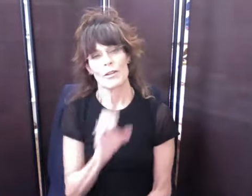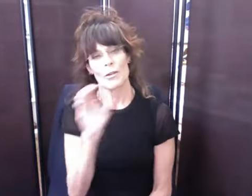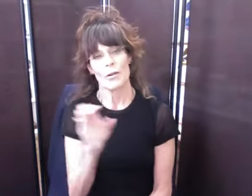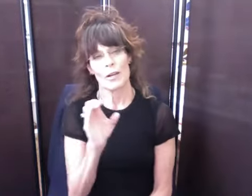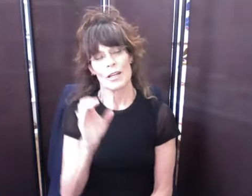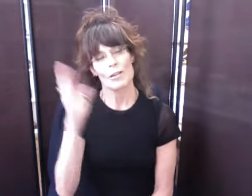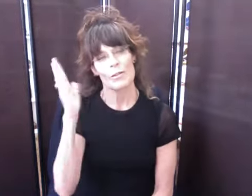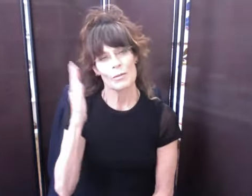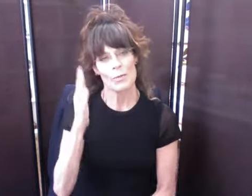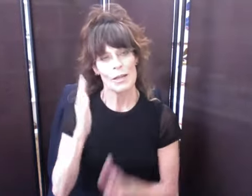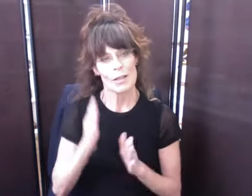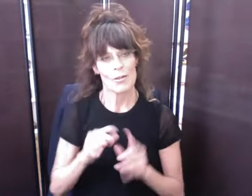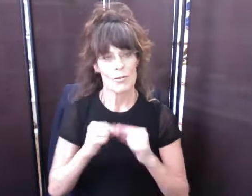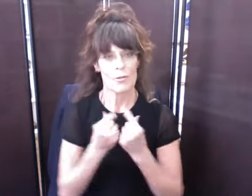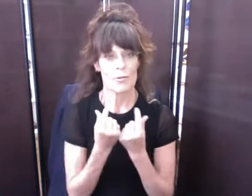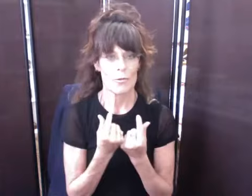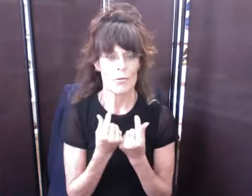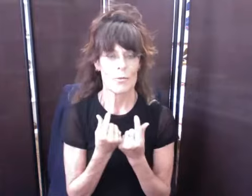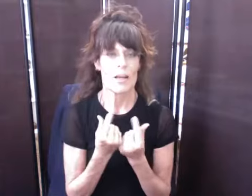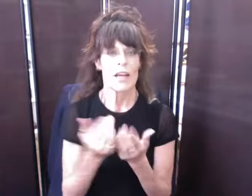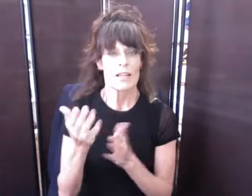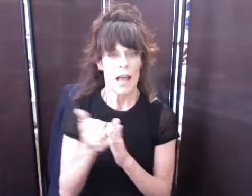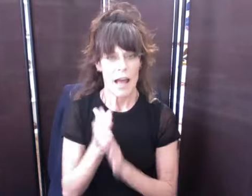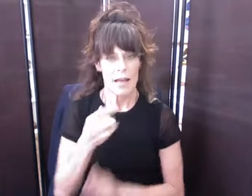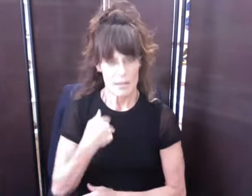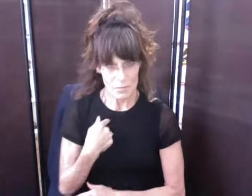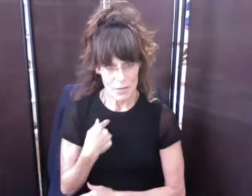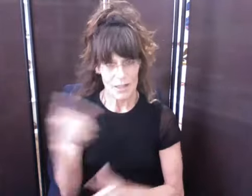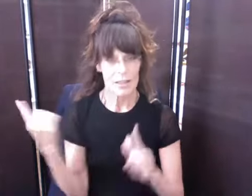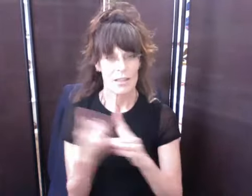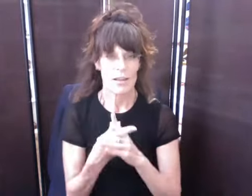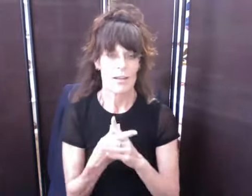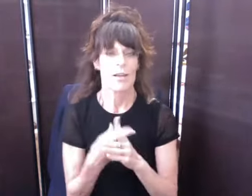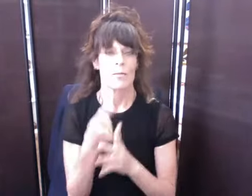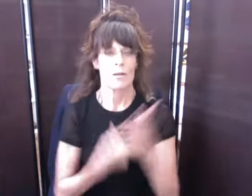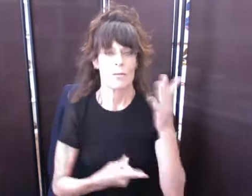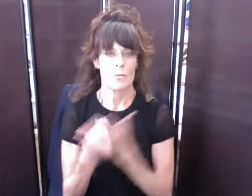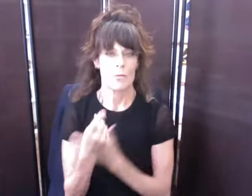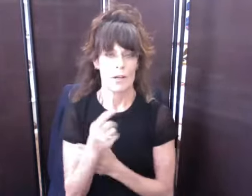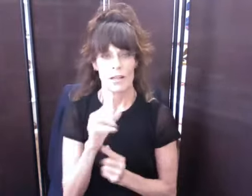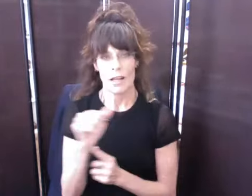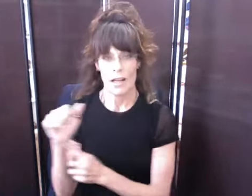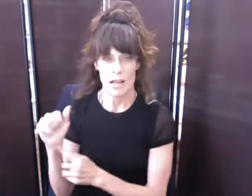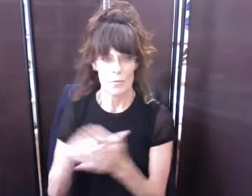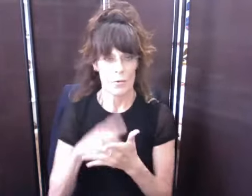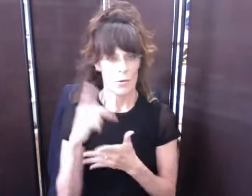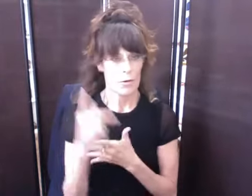kind invitation to come and to tell a little bit about what God has done for me through the miracle of Alcoholics Anonymous, this big